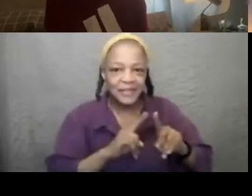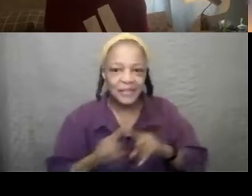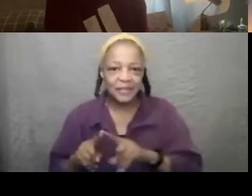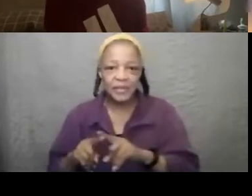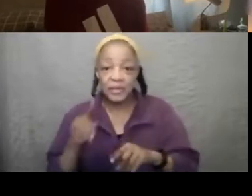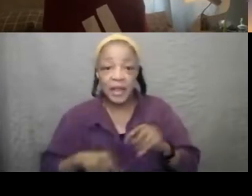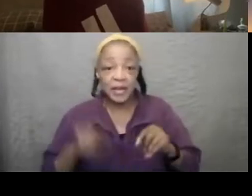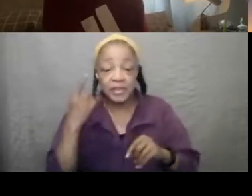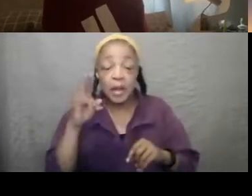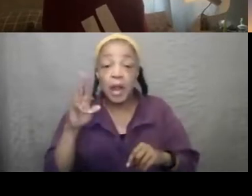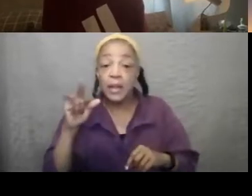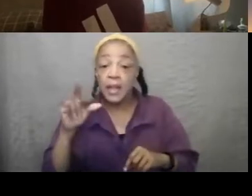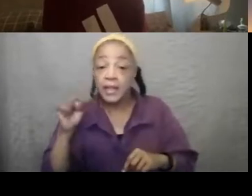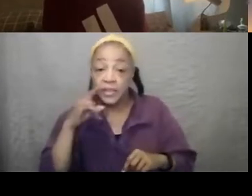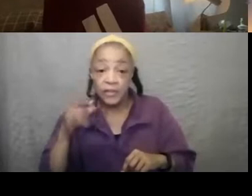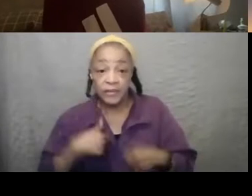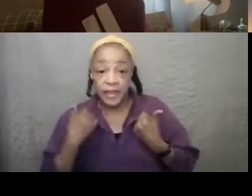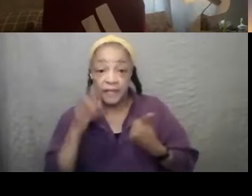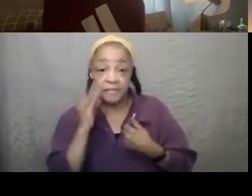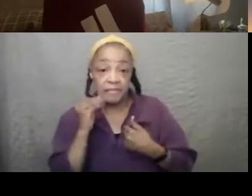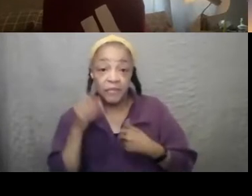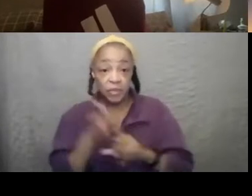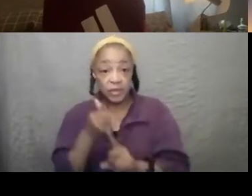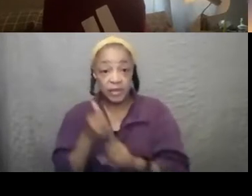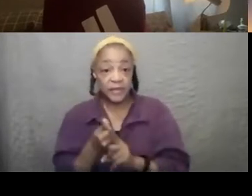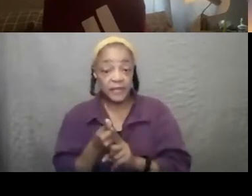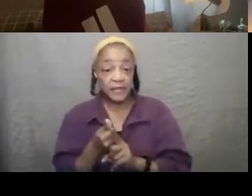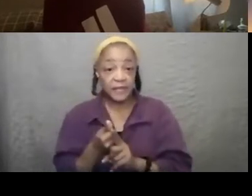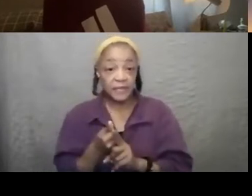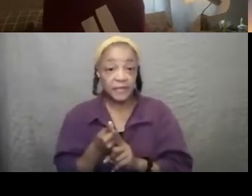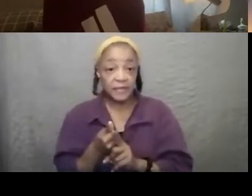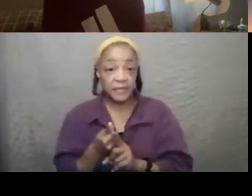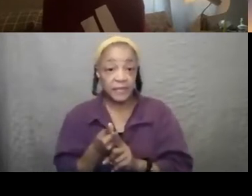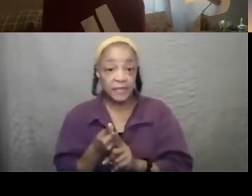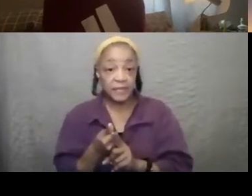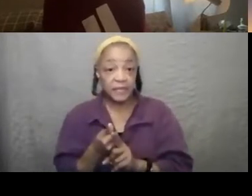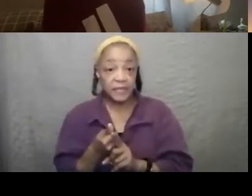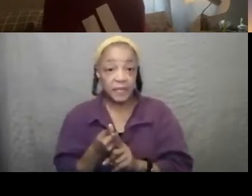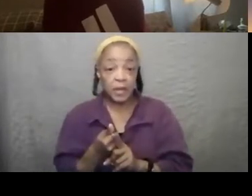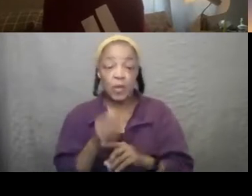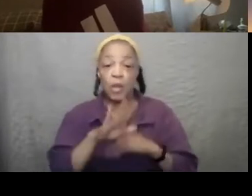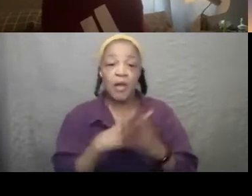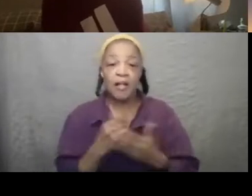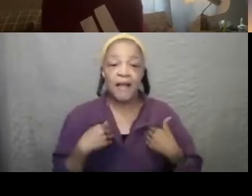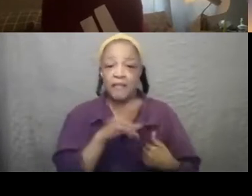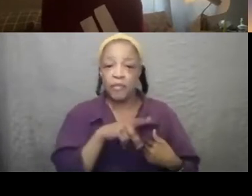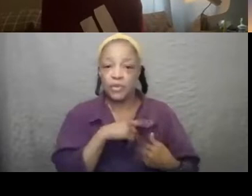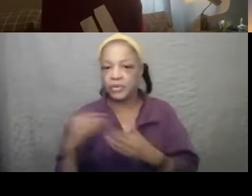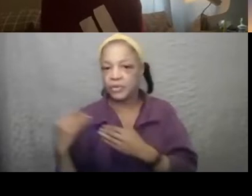yourself. So that's just something I've learned, and something I would say to everybody, is we all have a personal responsibility